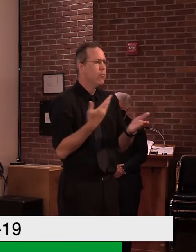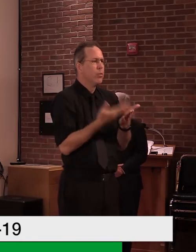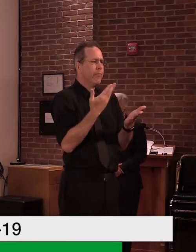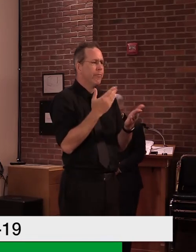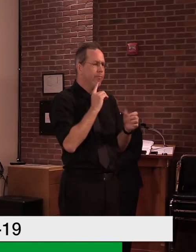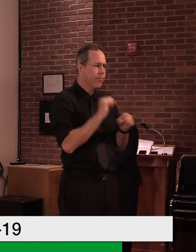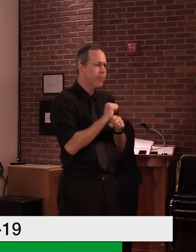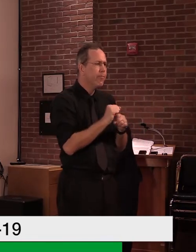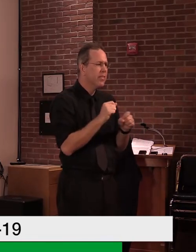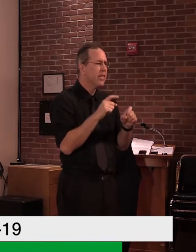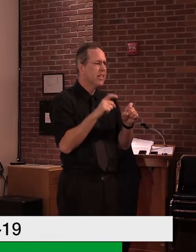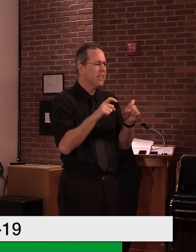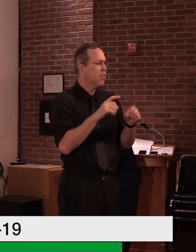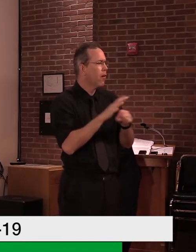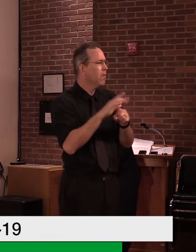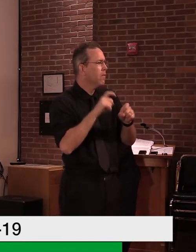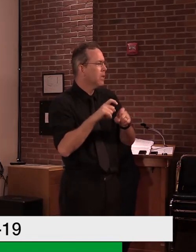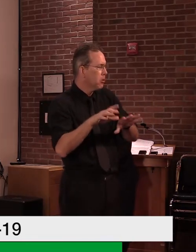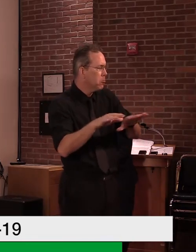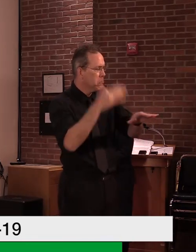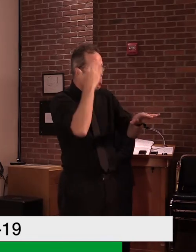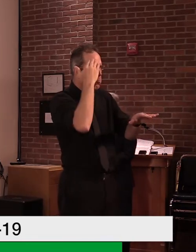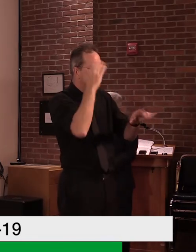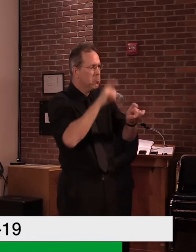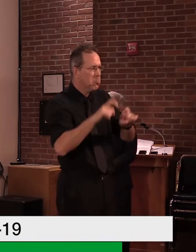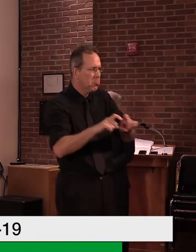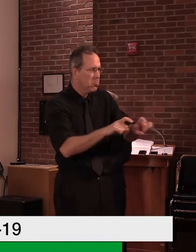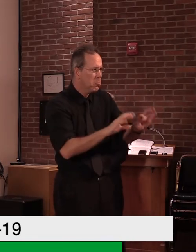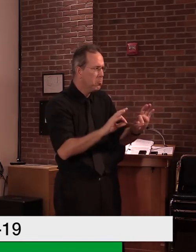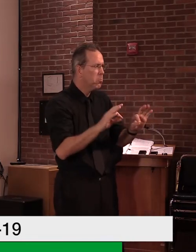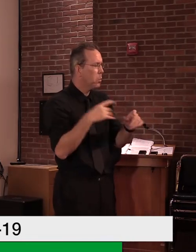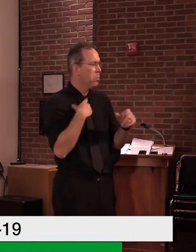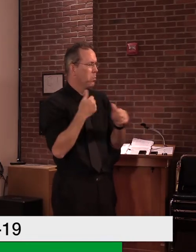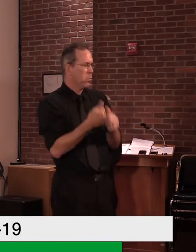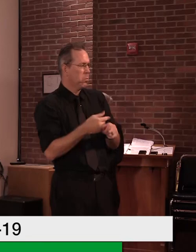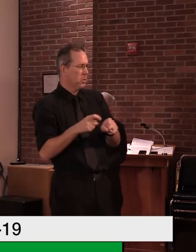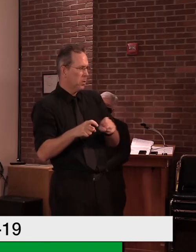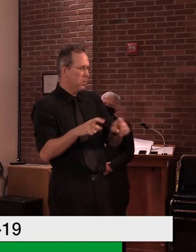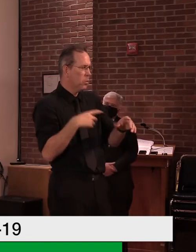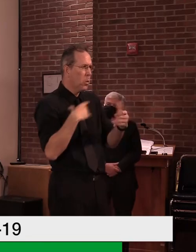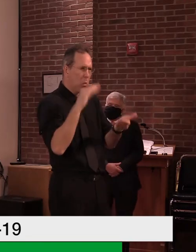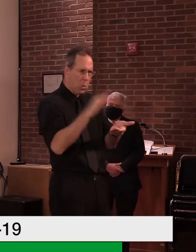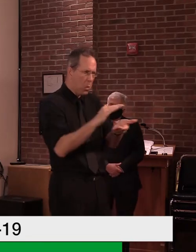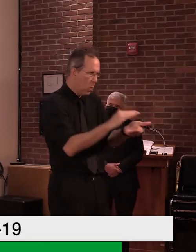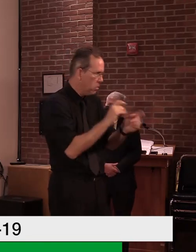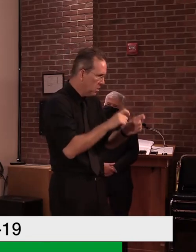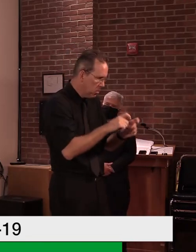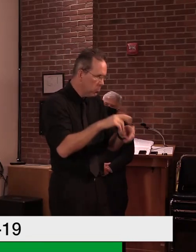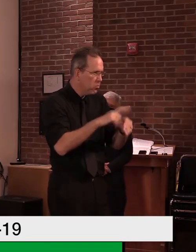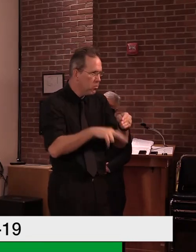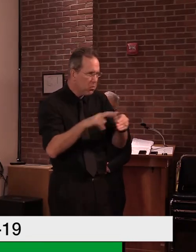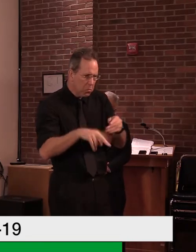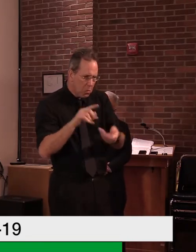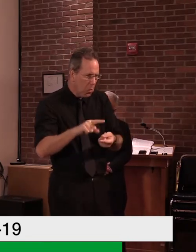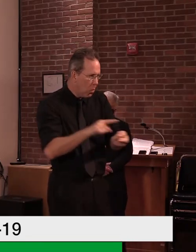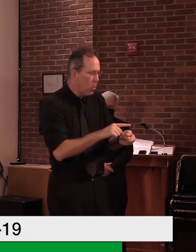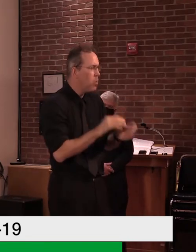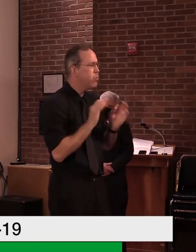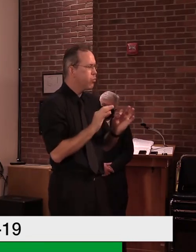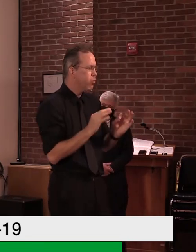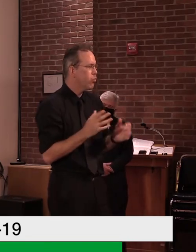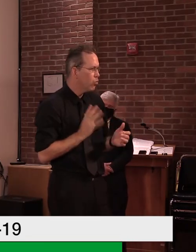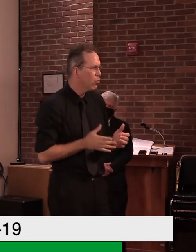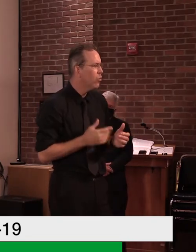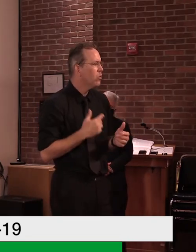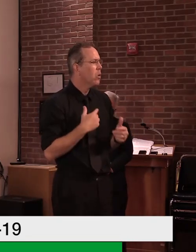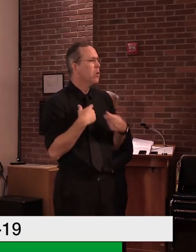enough people to know what's going on and what's not going on, and are we accurately reflecting what's going on in the population? We